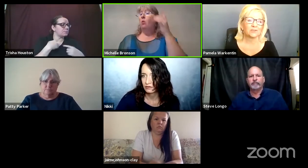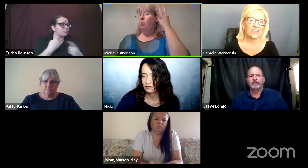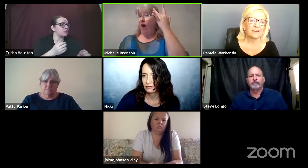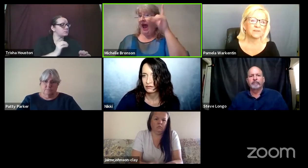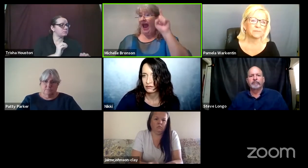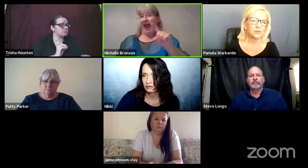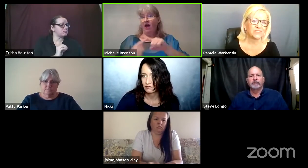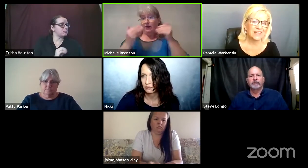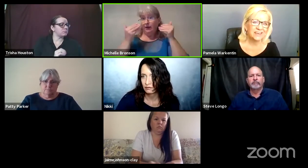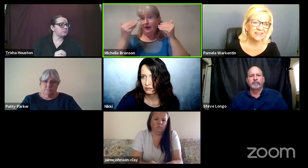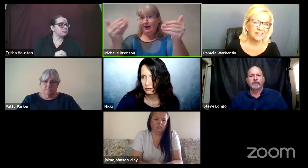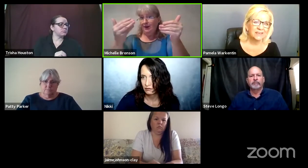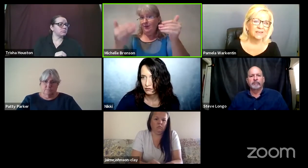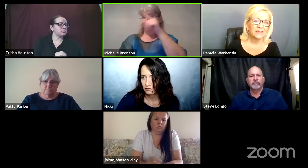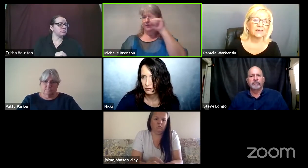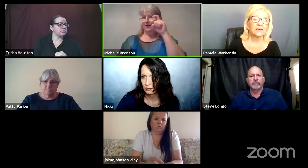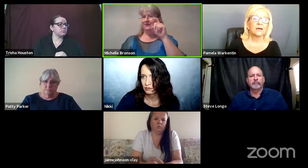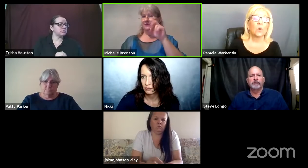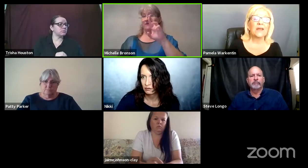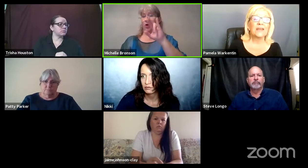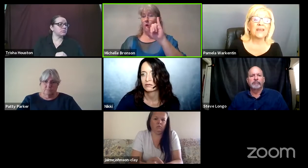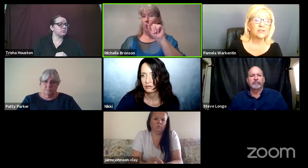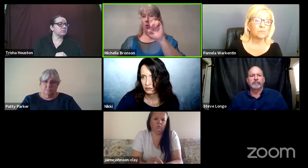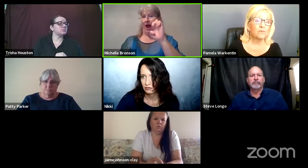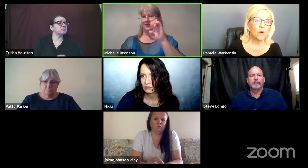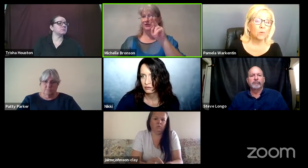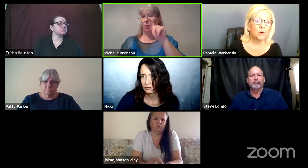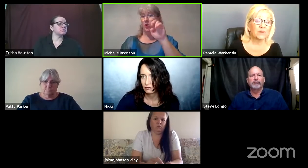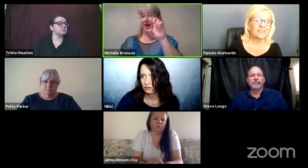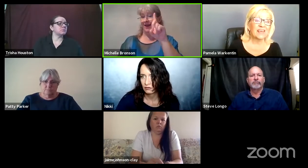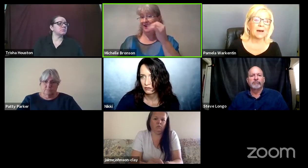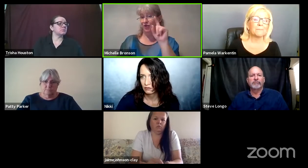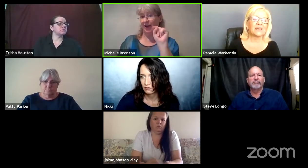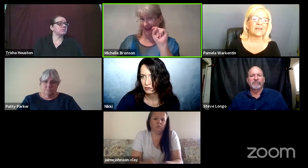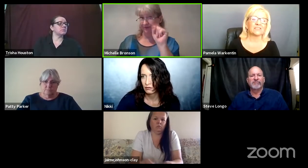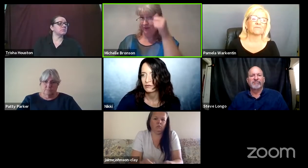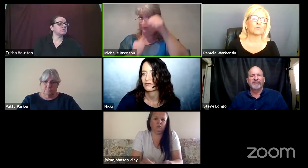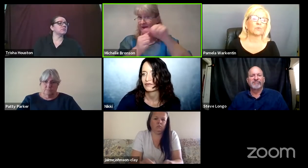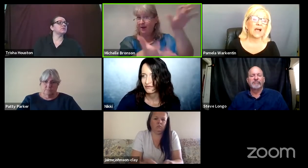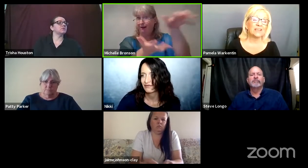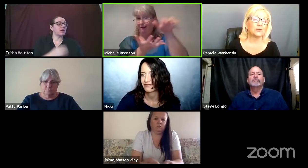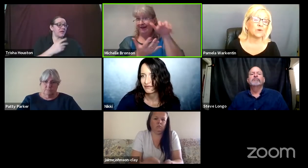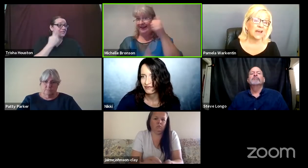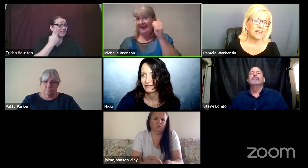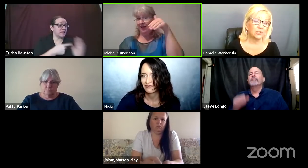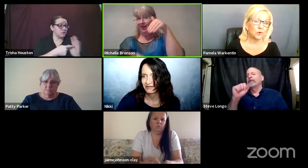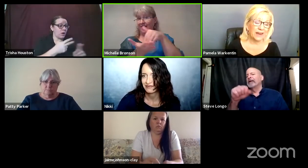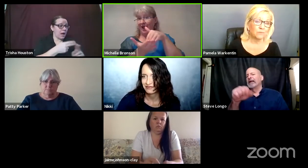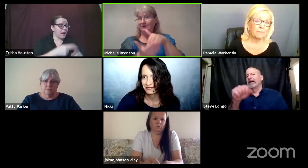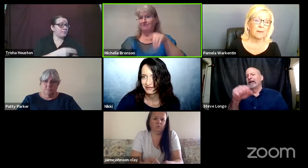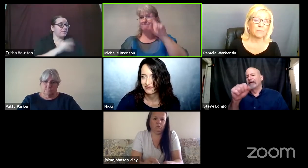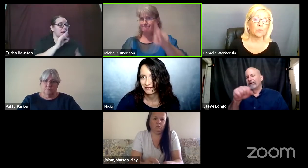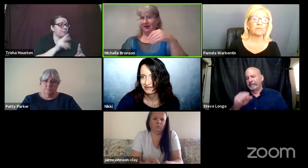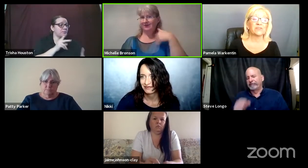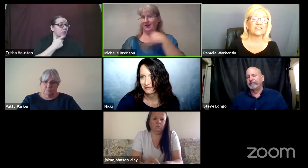our staff in Merced. We needed to move forward with that because of the Rise United grant. Remember, we